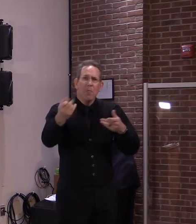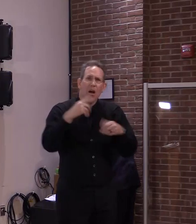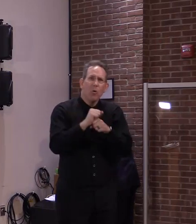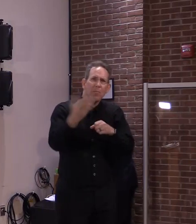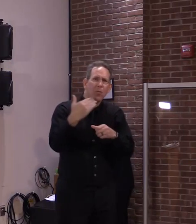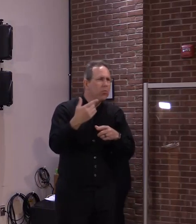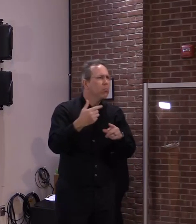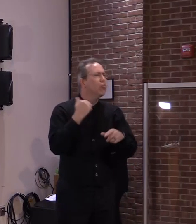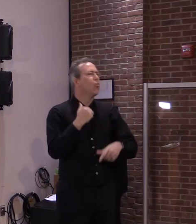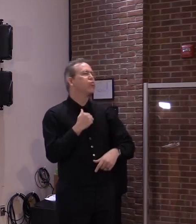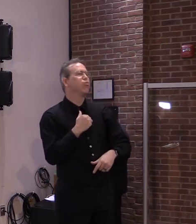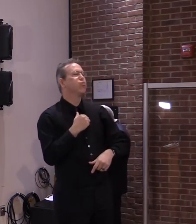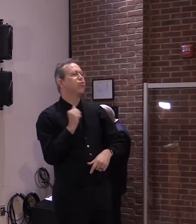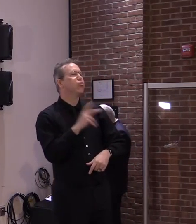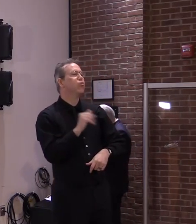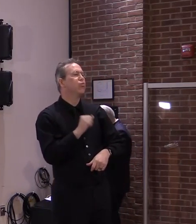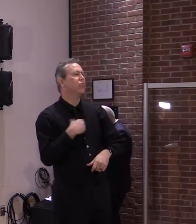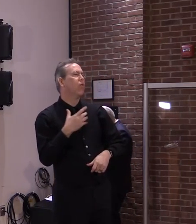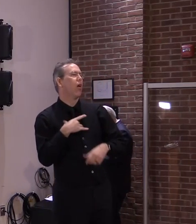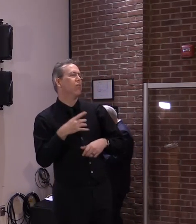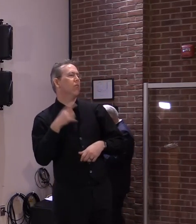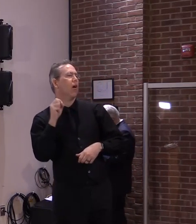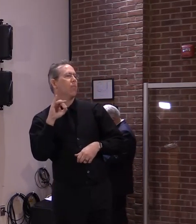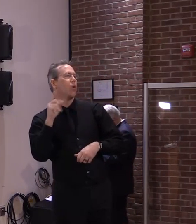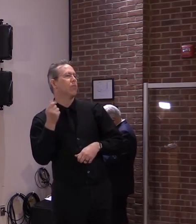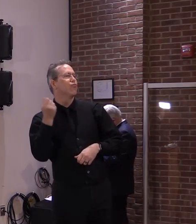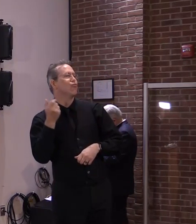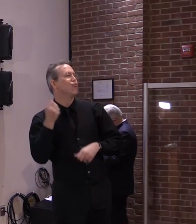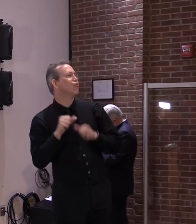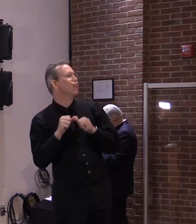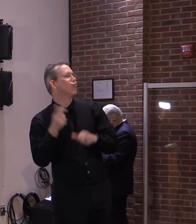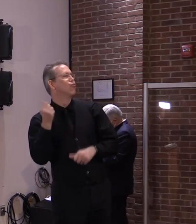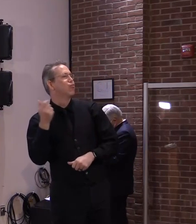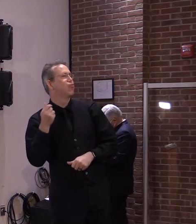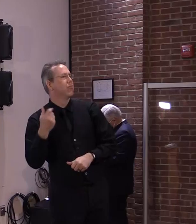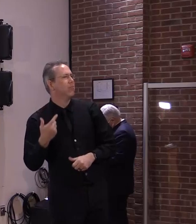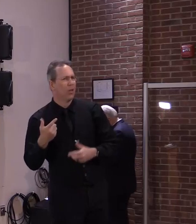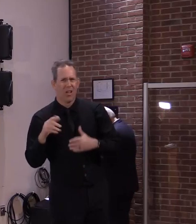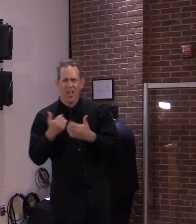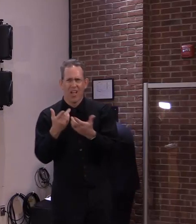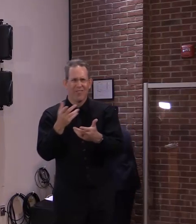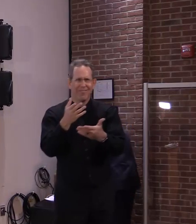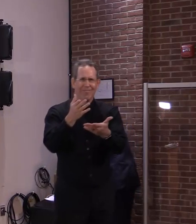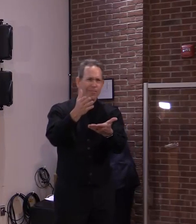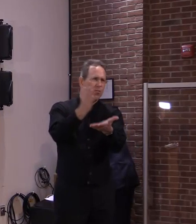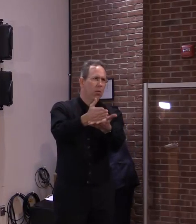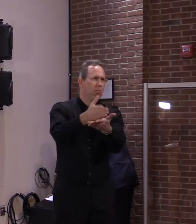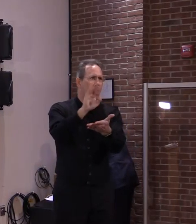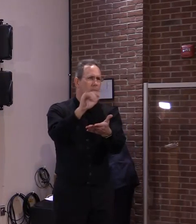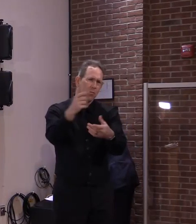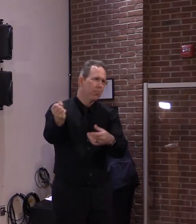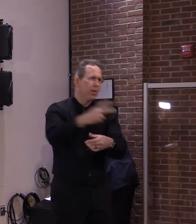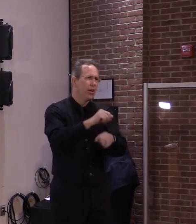And it's just that Vermont makes it lucrative paying out benefits and welfare. As you probably know, Vermont's number one